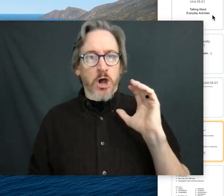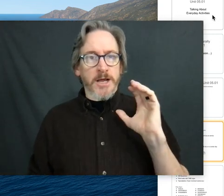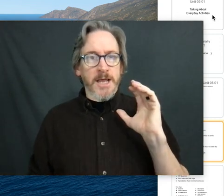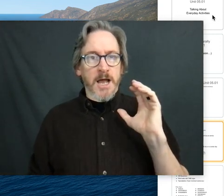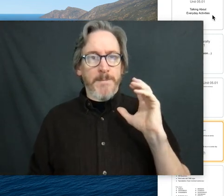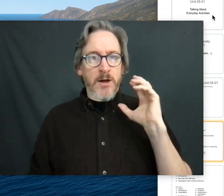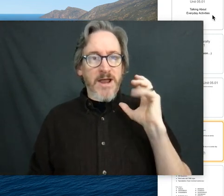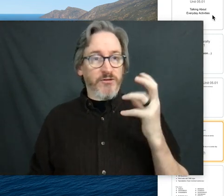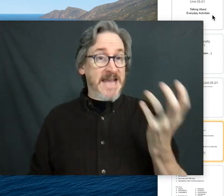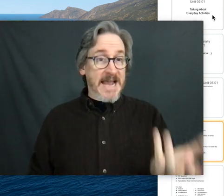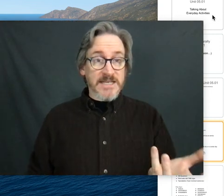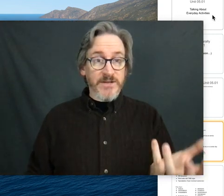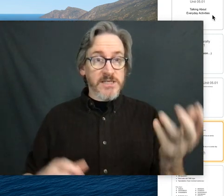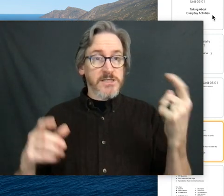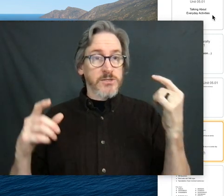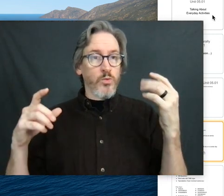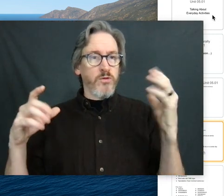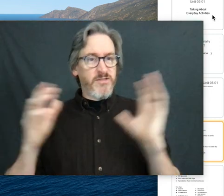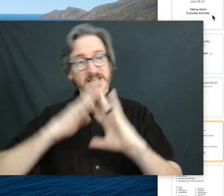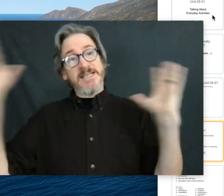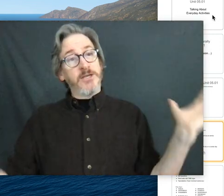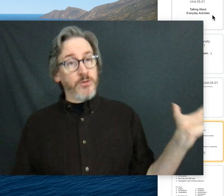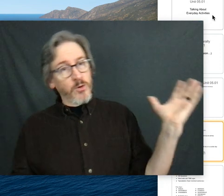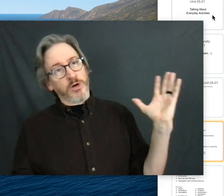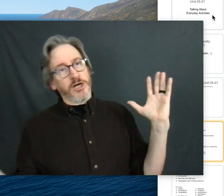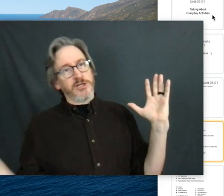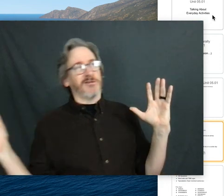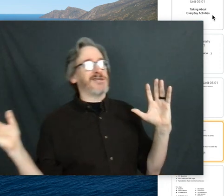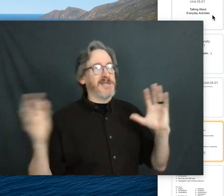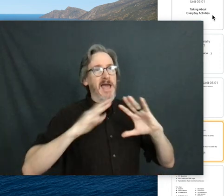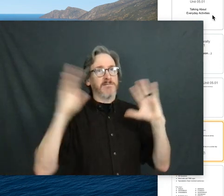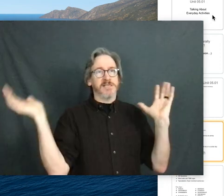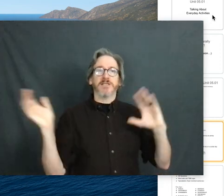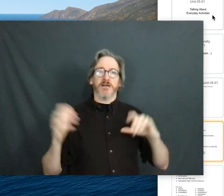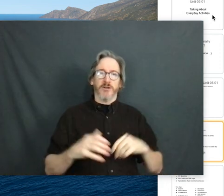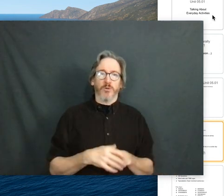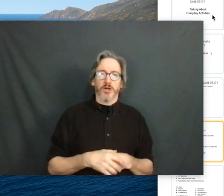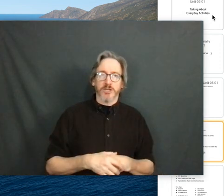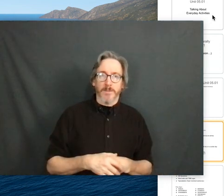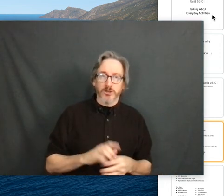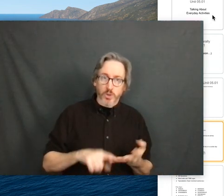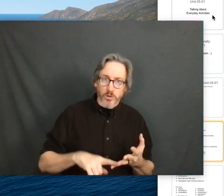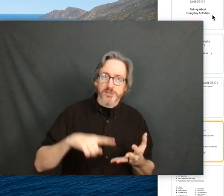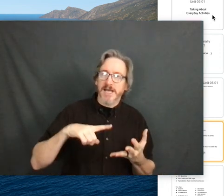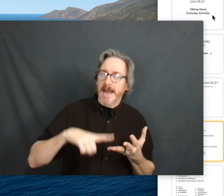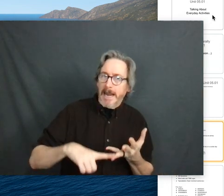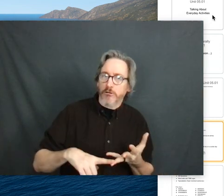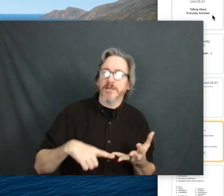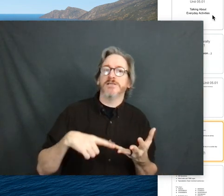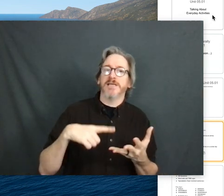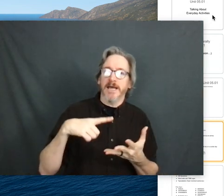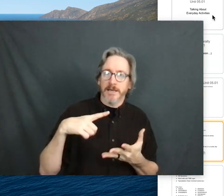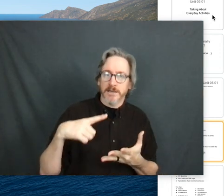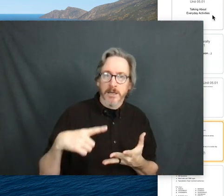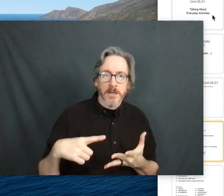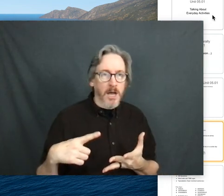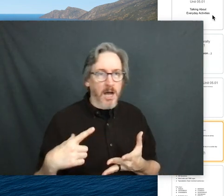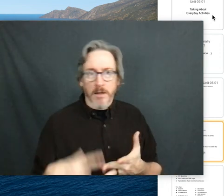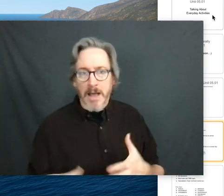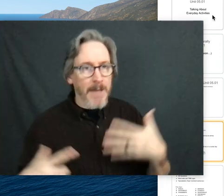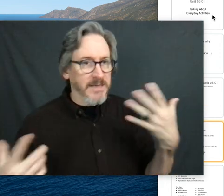we're talking about everyday activities. This unit, this entire unit, we're going to talk about chores and errands